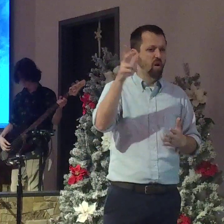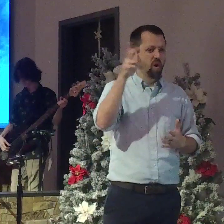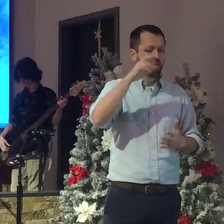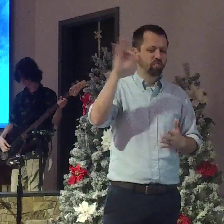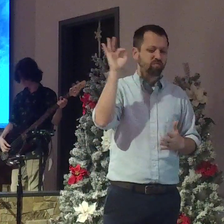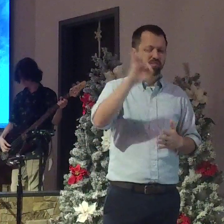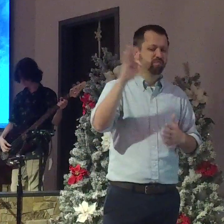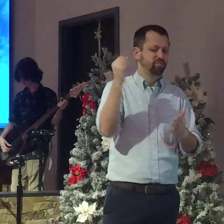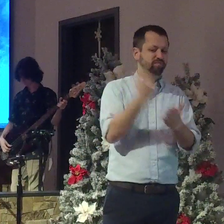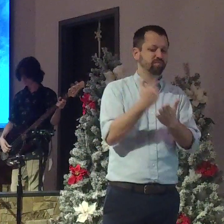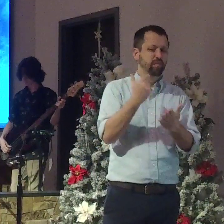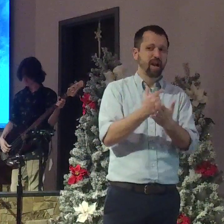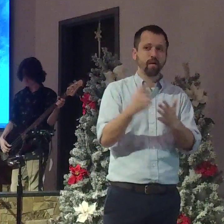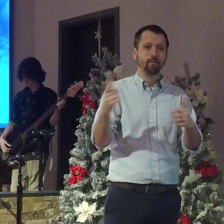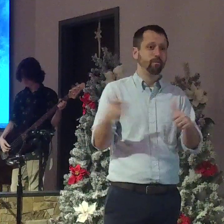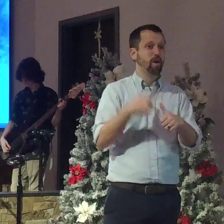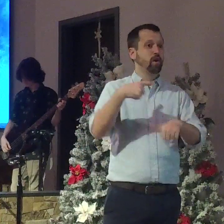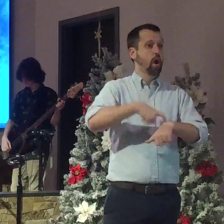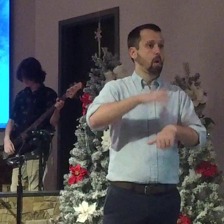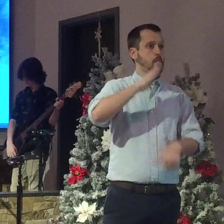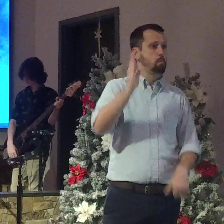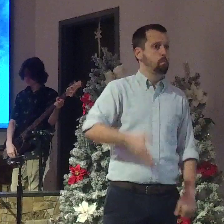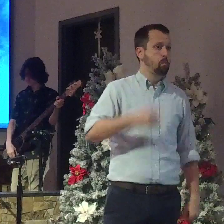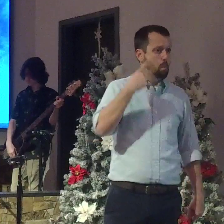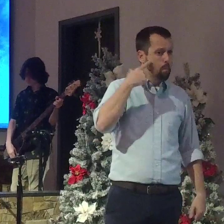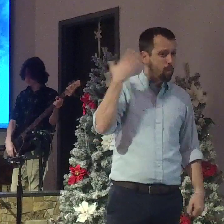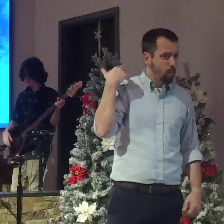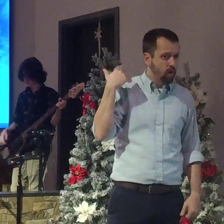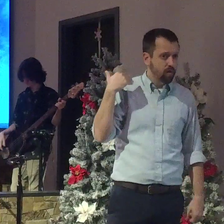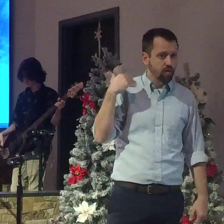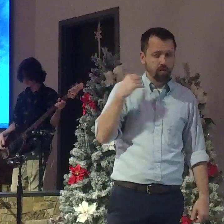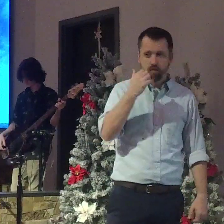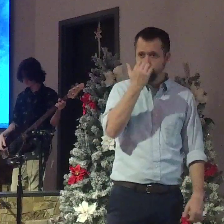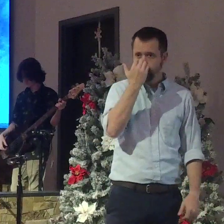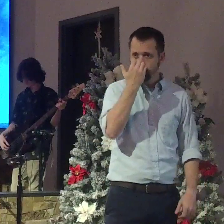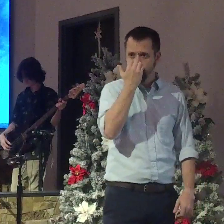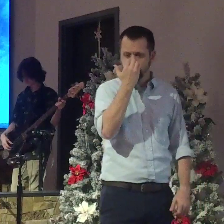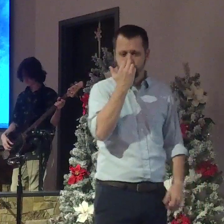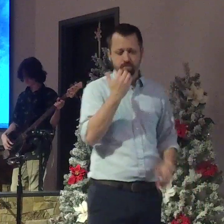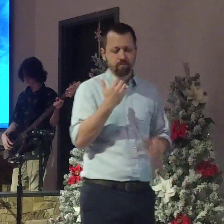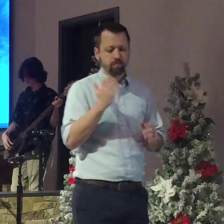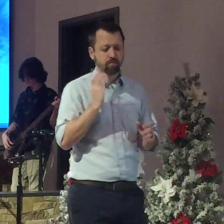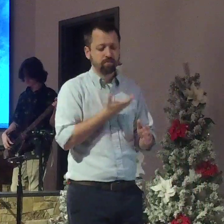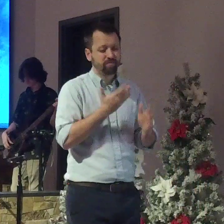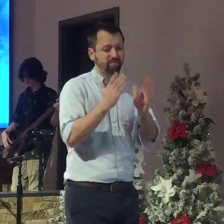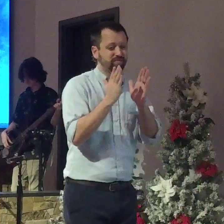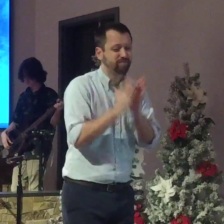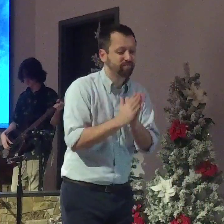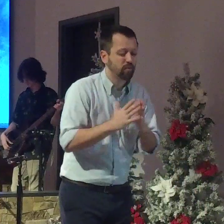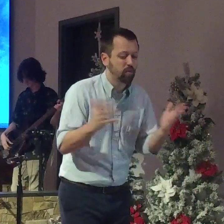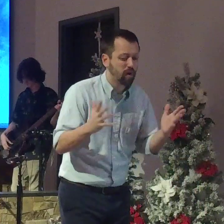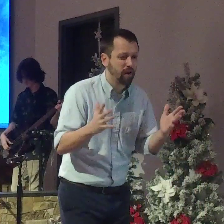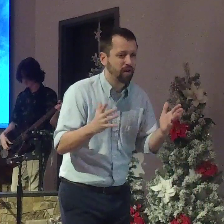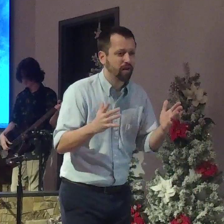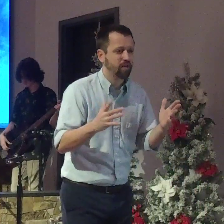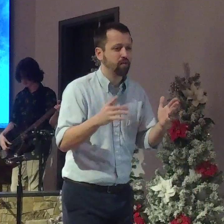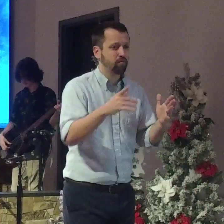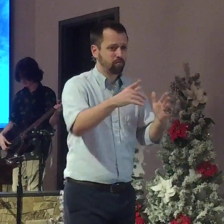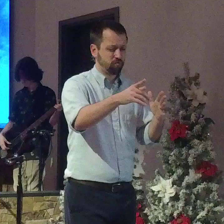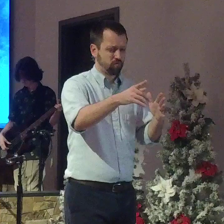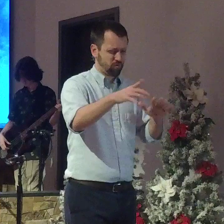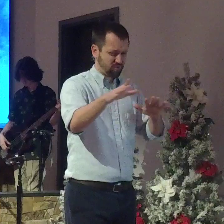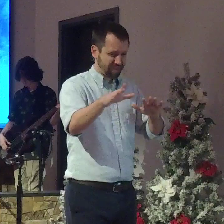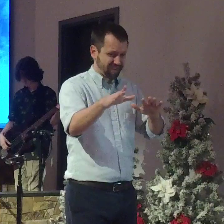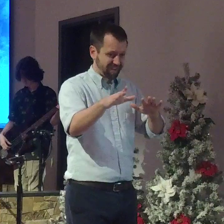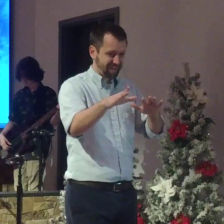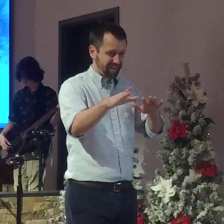and you. So Lord, for that, we're always grateful. We're always thankful. Lord, help us as we leave this place to live the